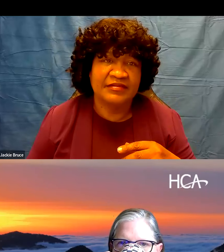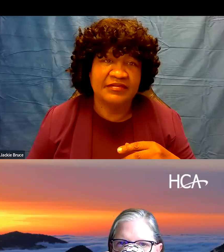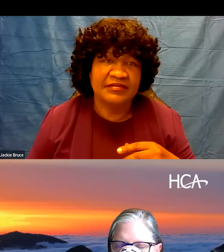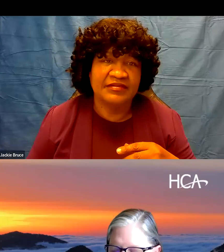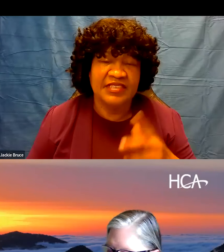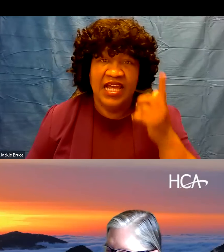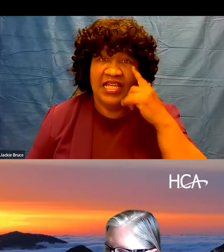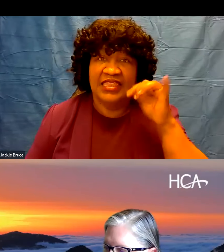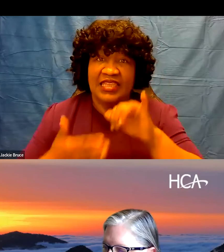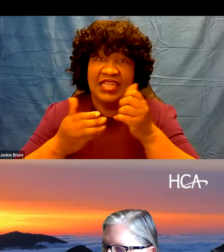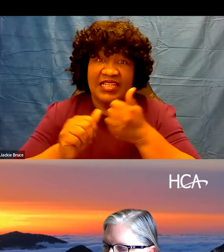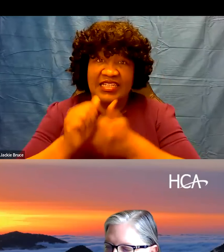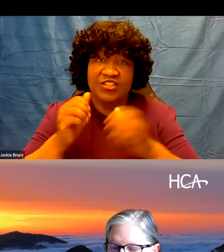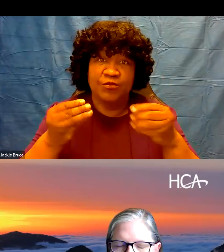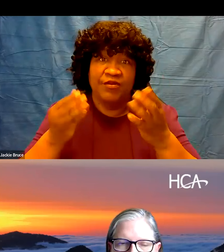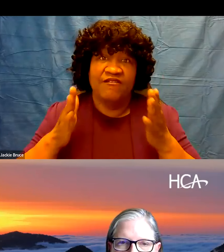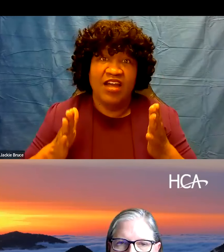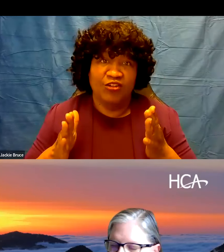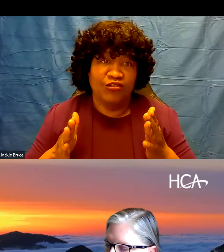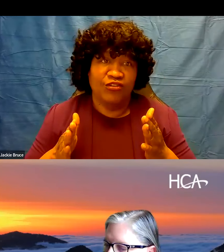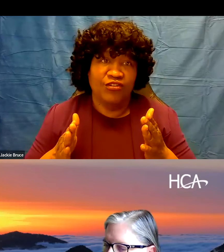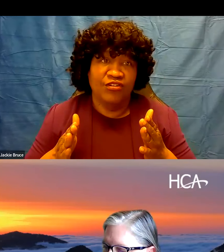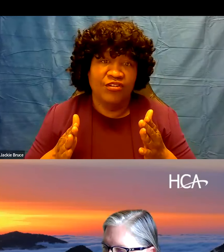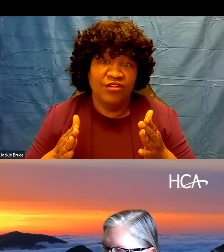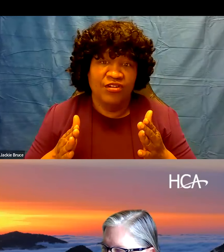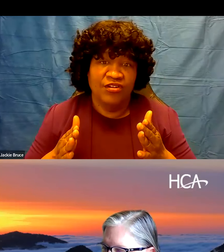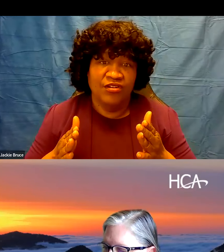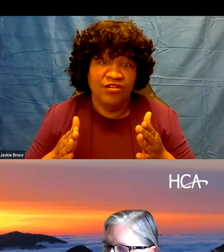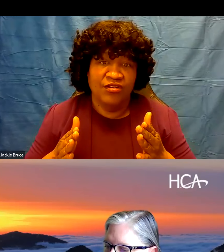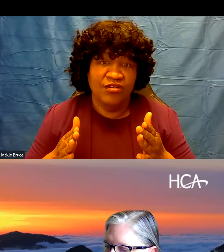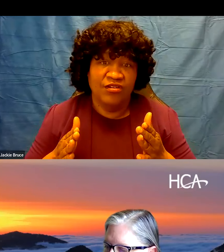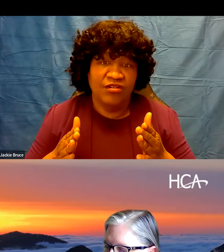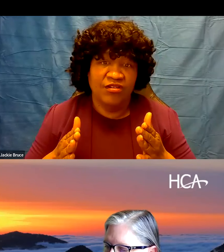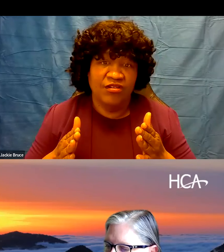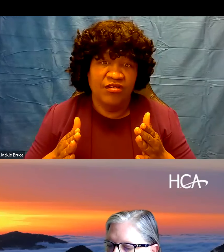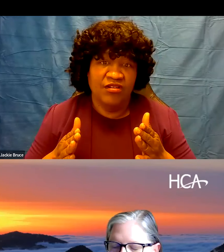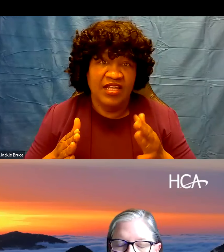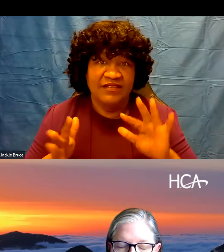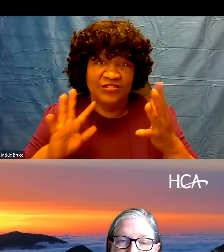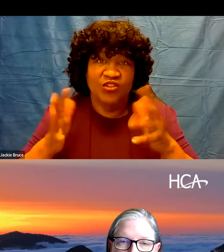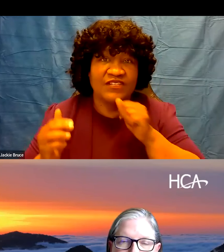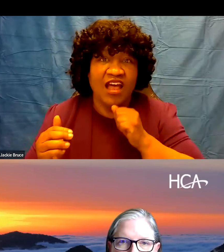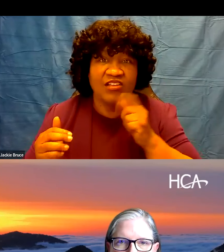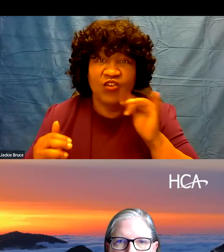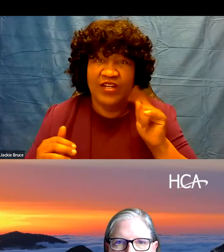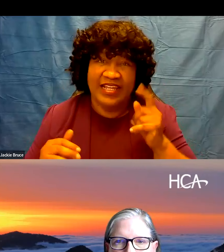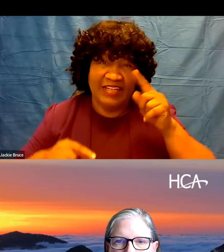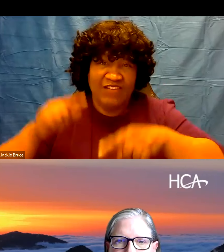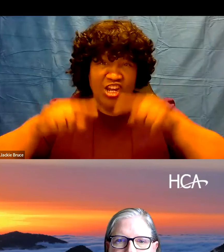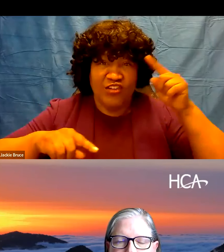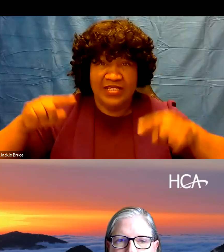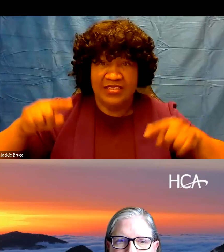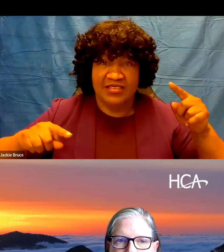I think each provider's sort of tolerance for that can vary quite greatly. And